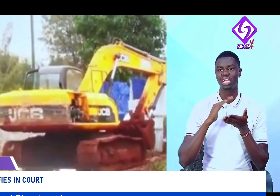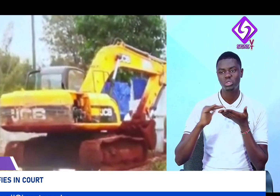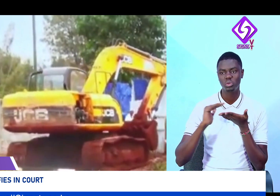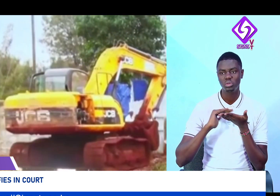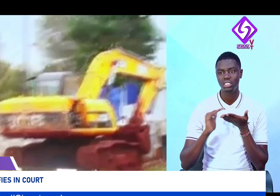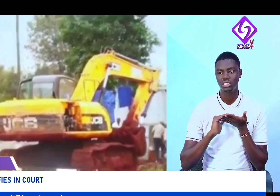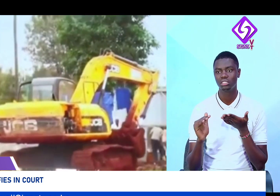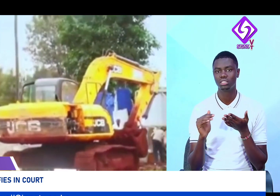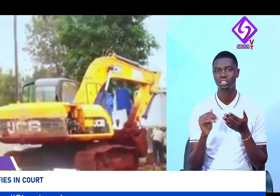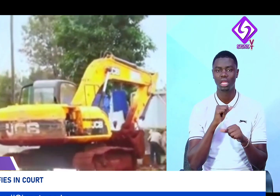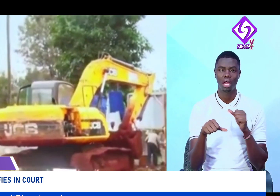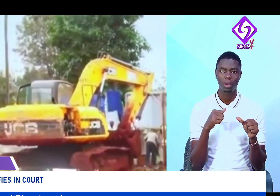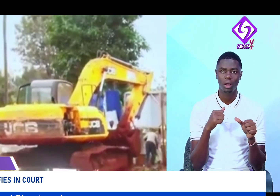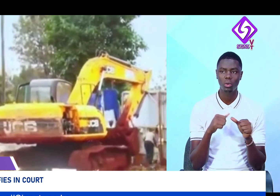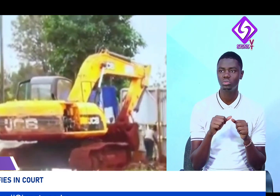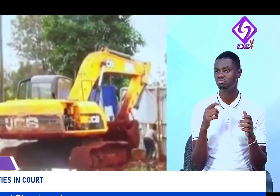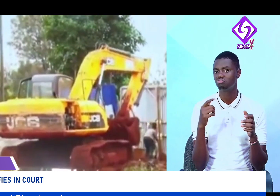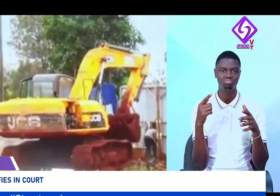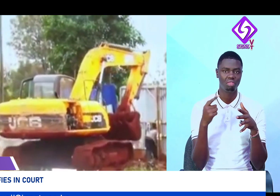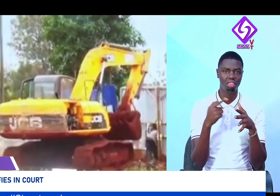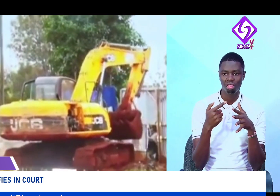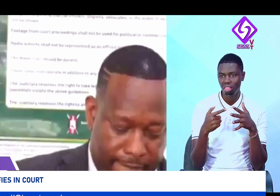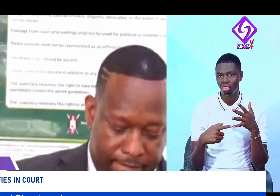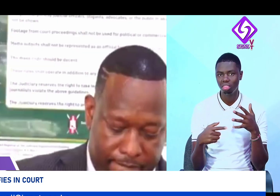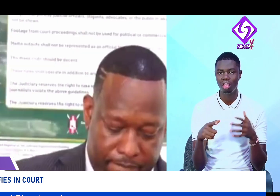knowledge of the landlords, Your Honor,